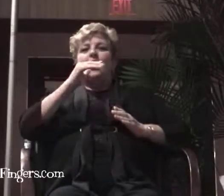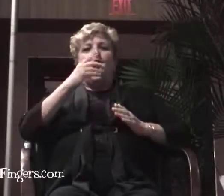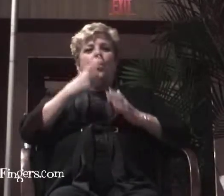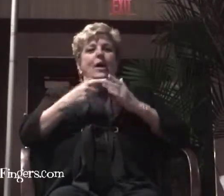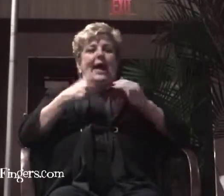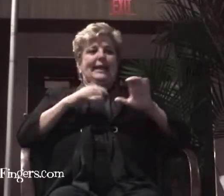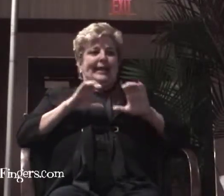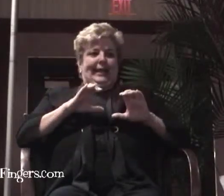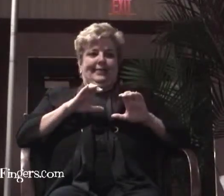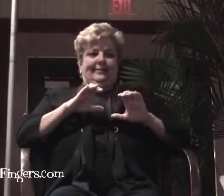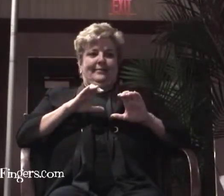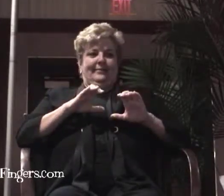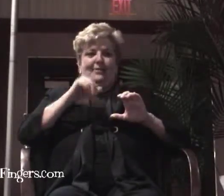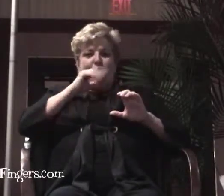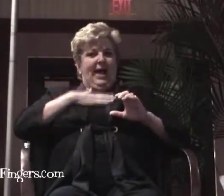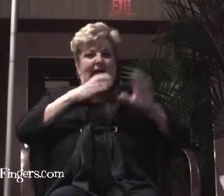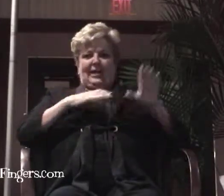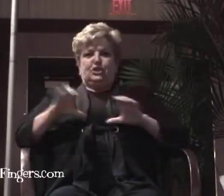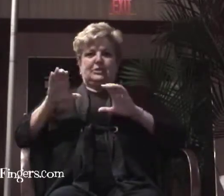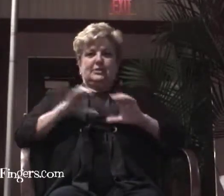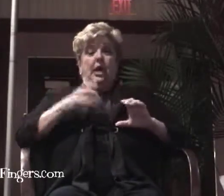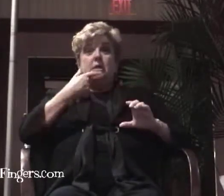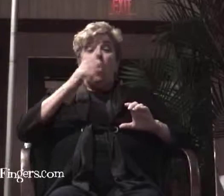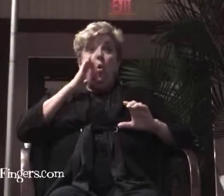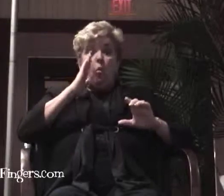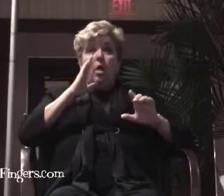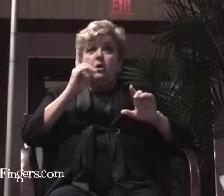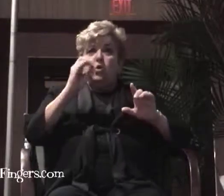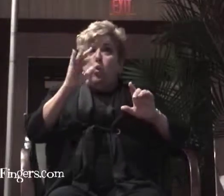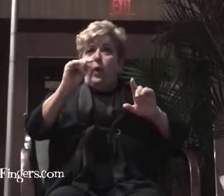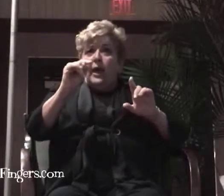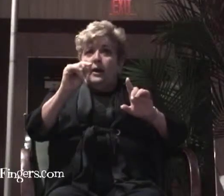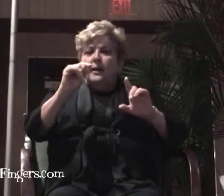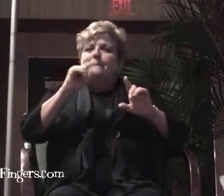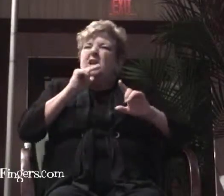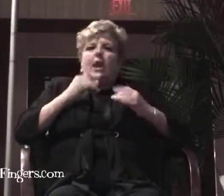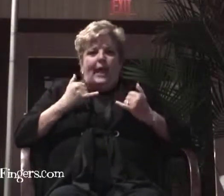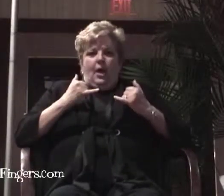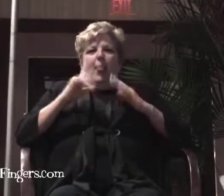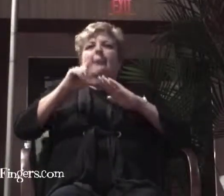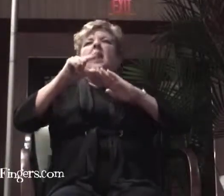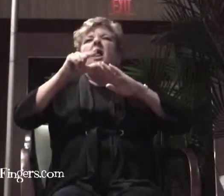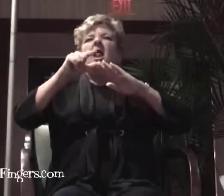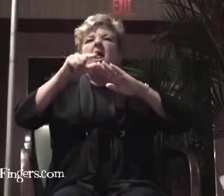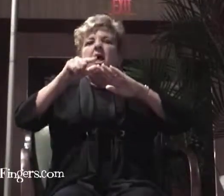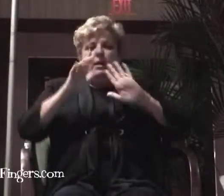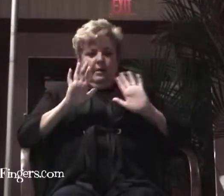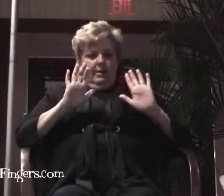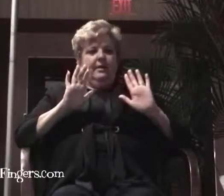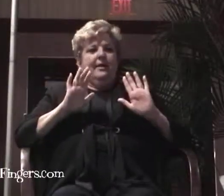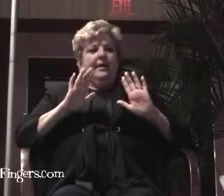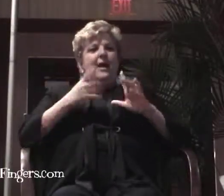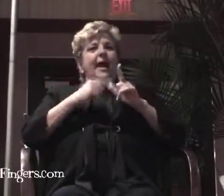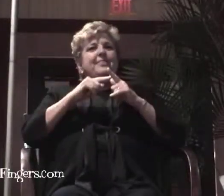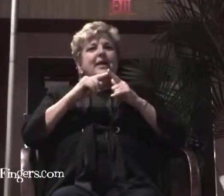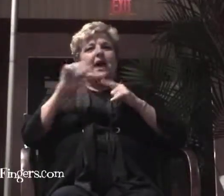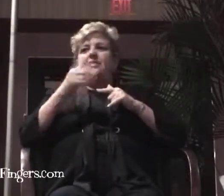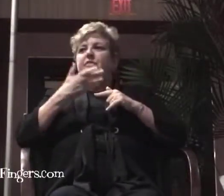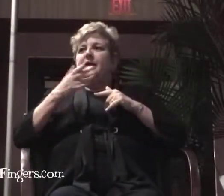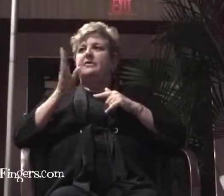And that's the way I did everything. I'm going to do it, just not right now. And then things would come piling down upon me, and things would